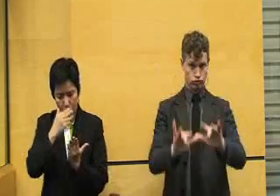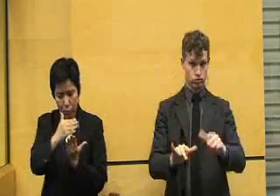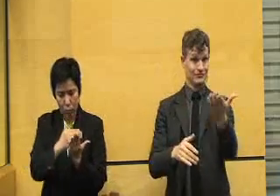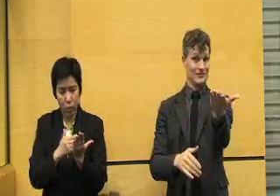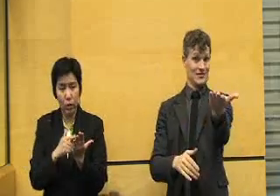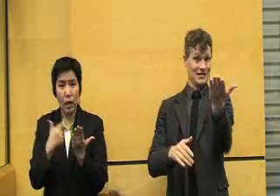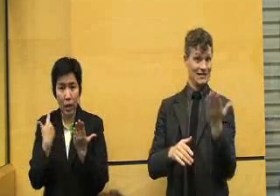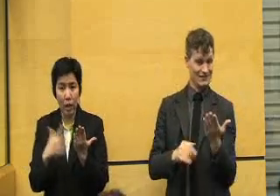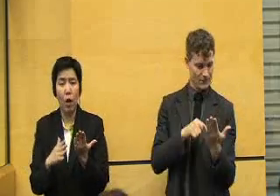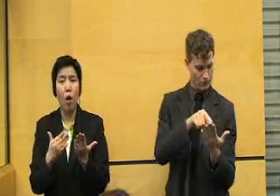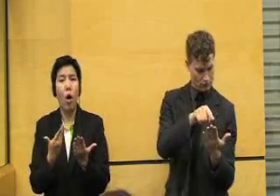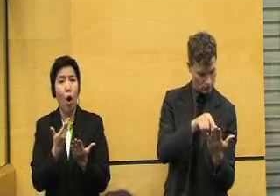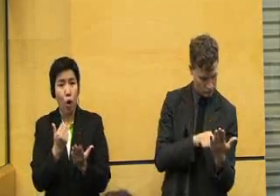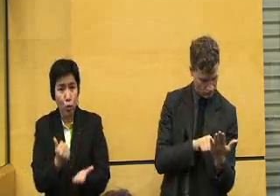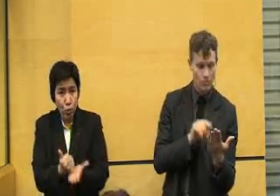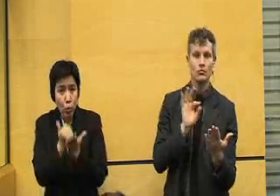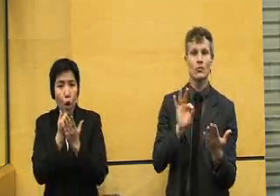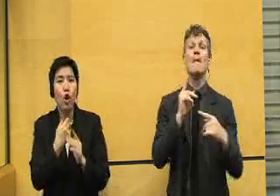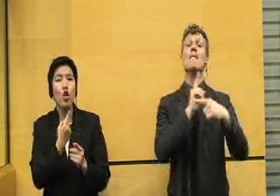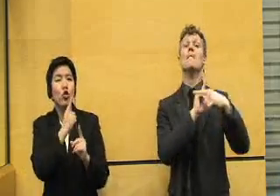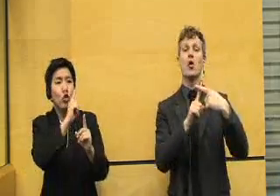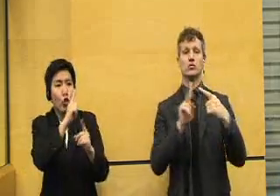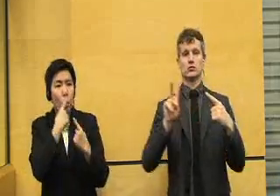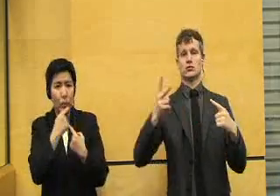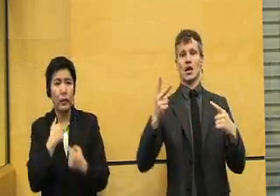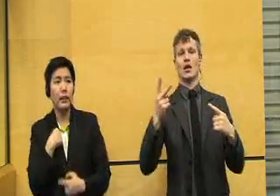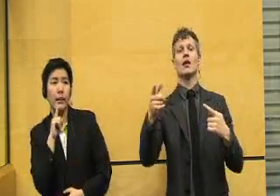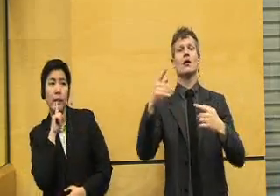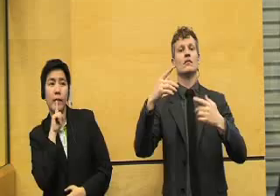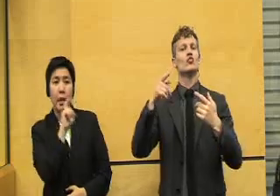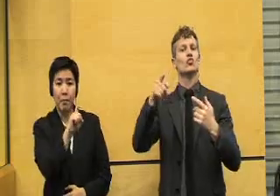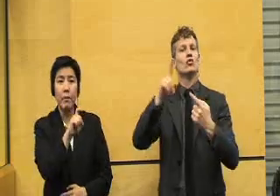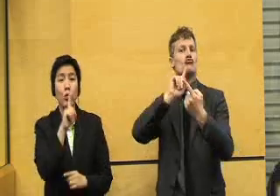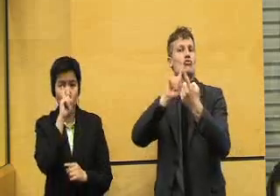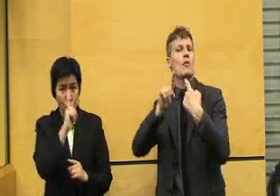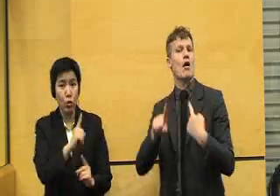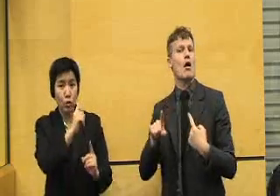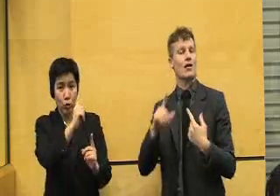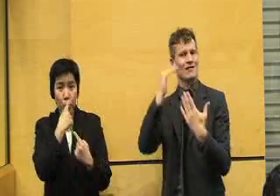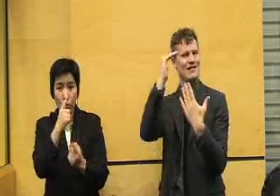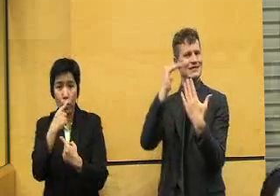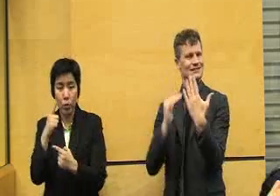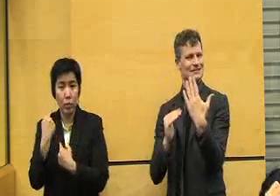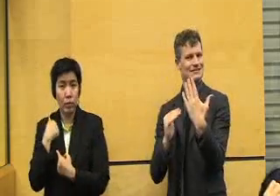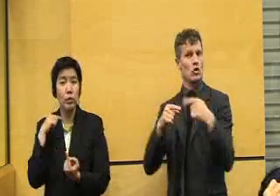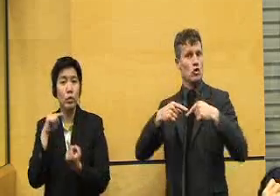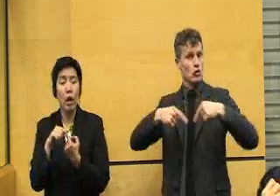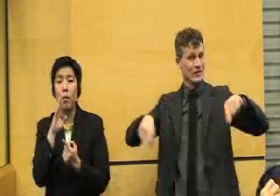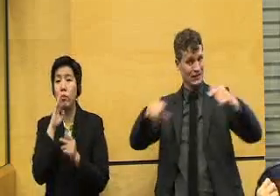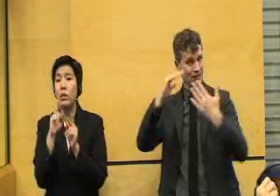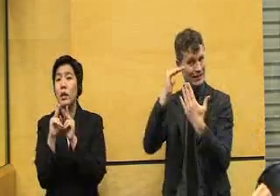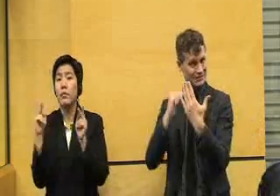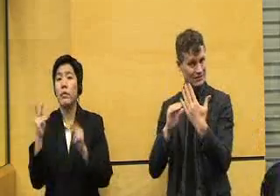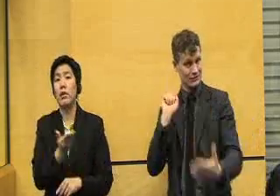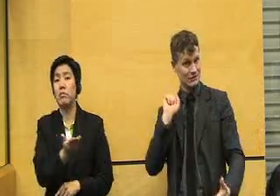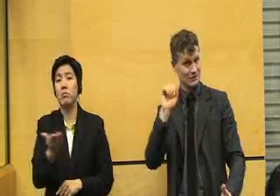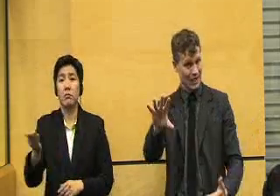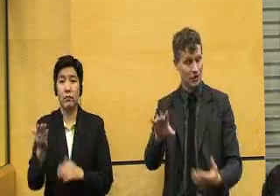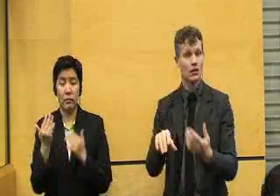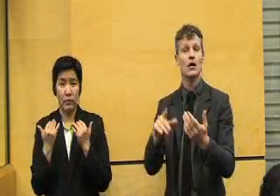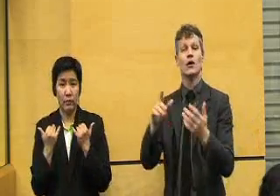issues to the committee. Also, the committee's thanks go to the Thai DPOs for